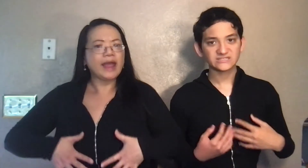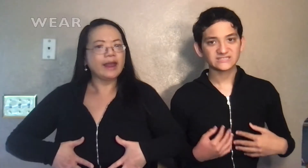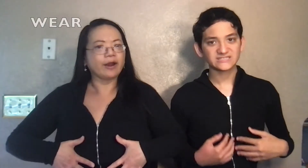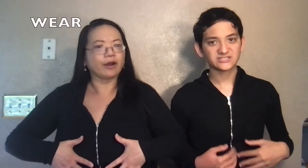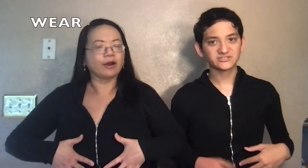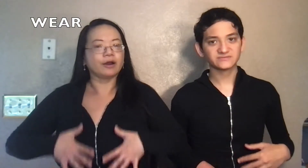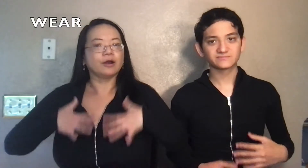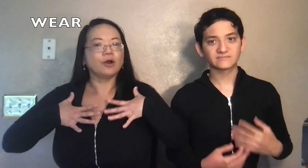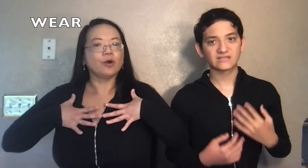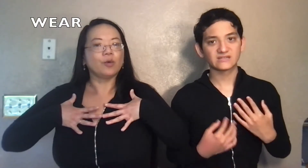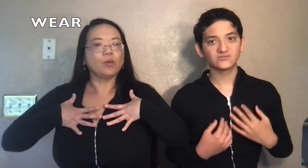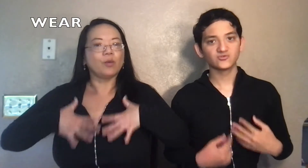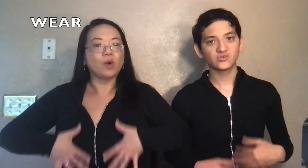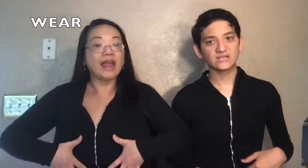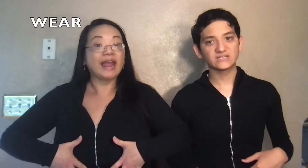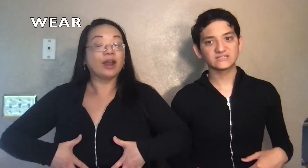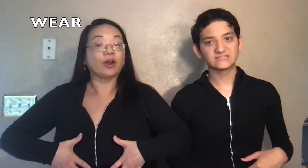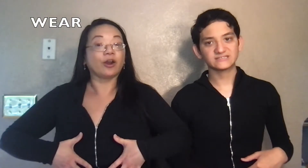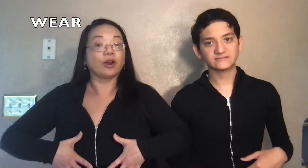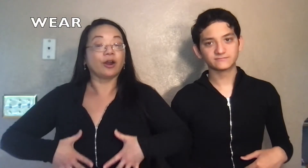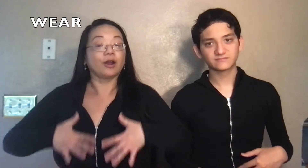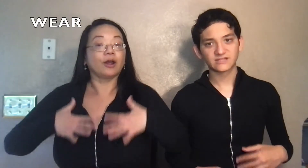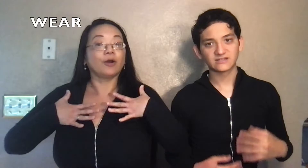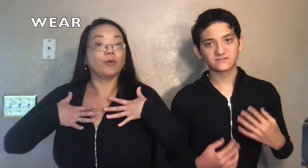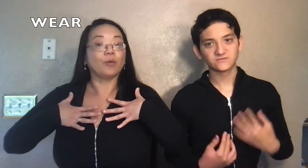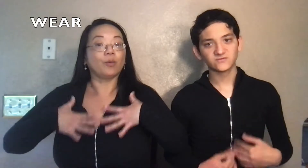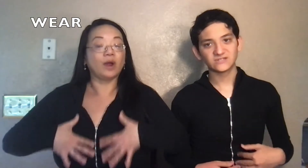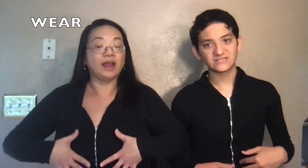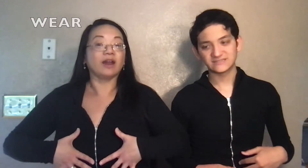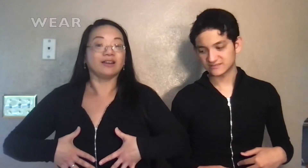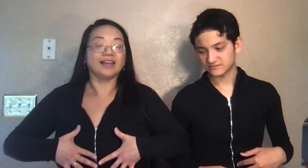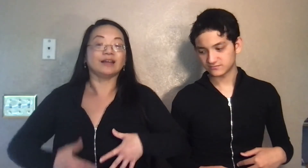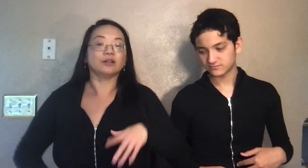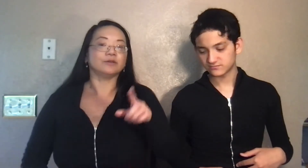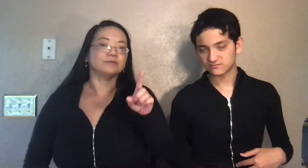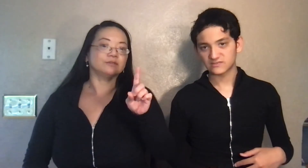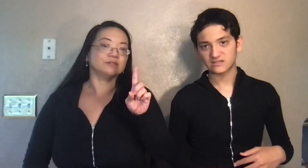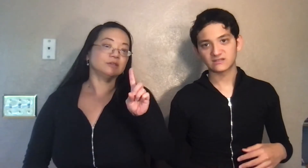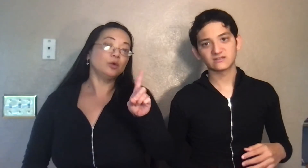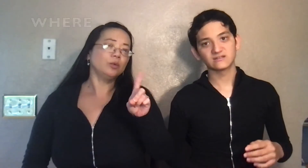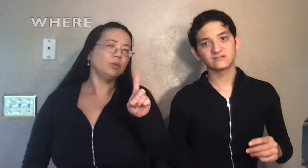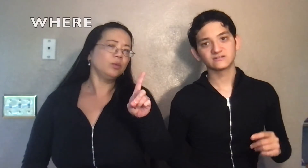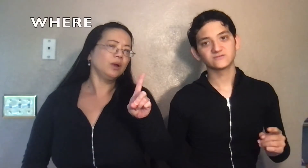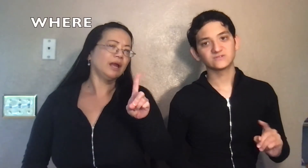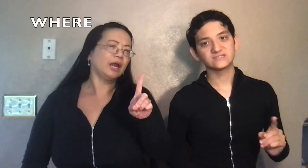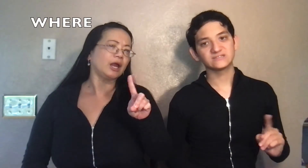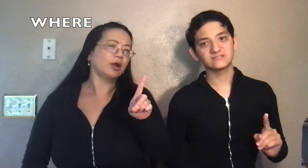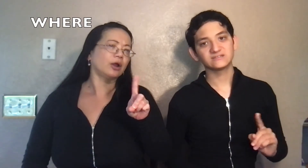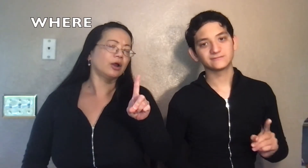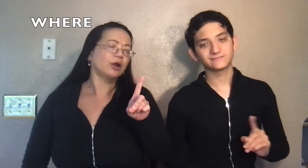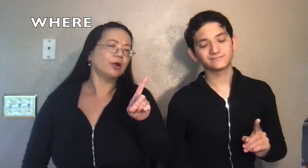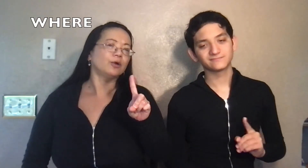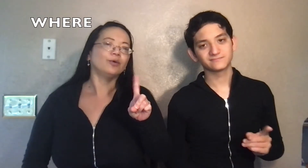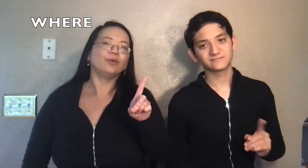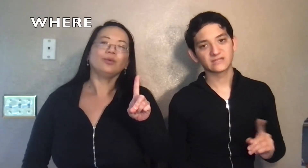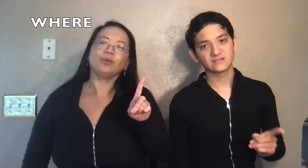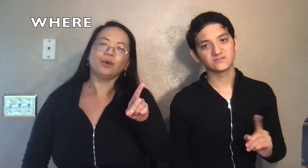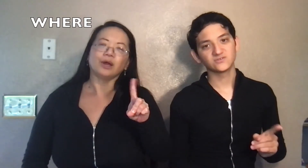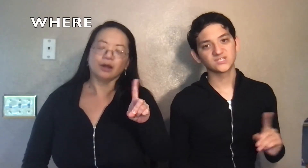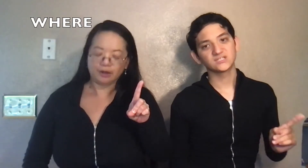Where? Where? Where? Where? Yeah, like close versus where. Where? Where?